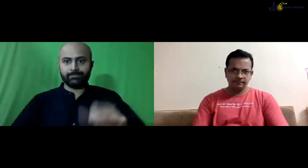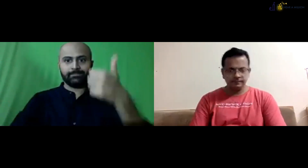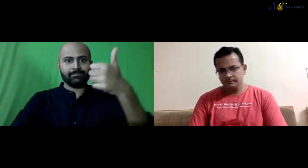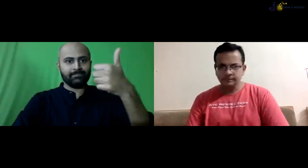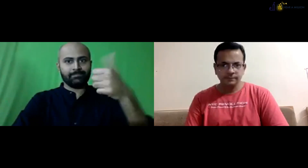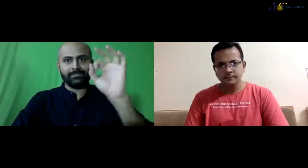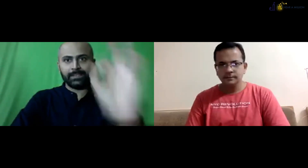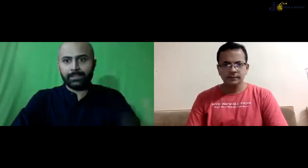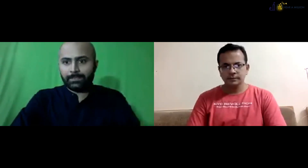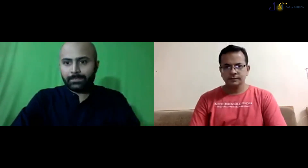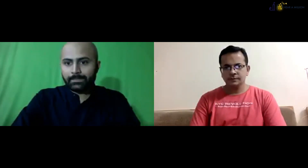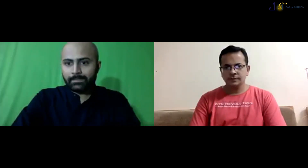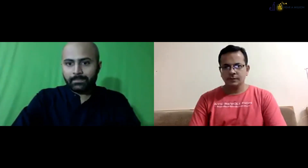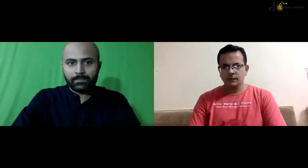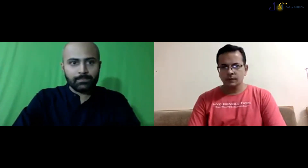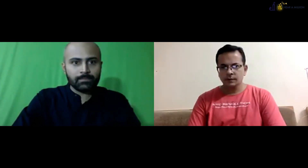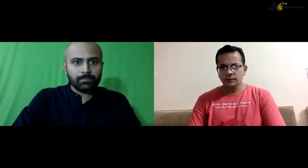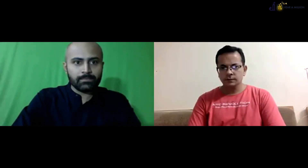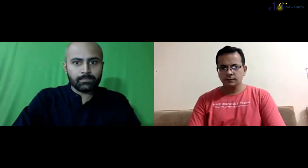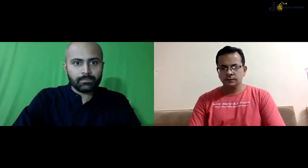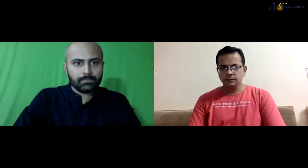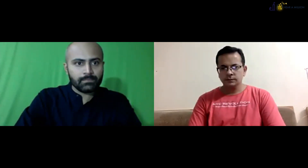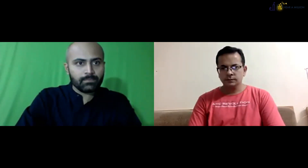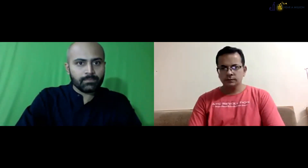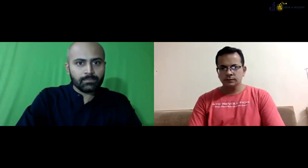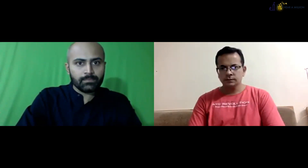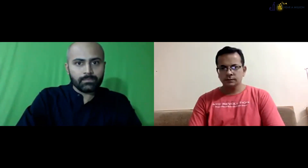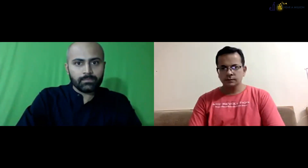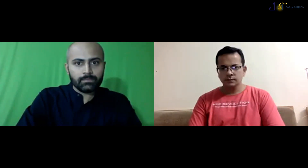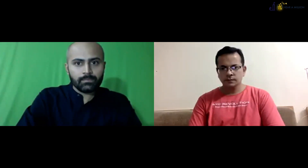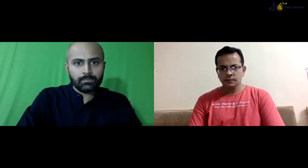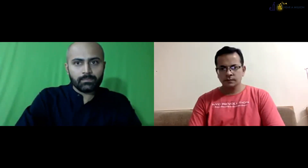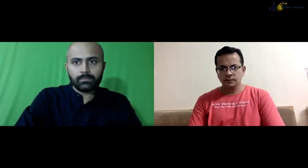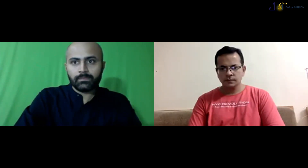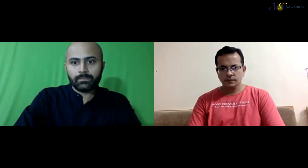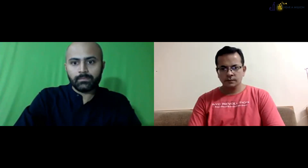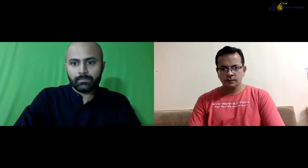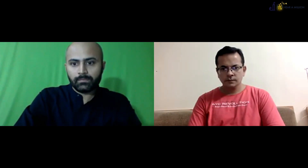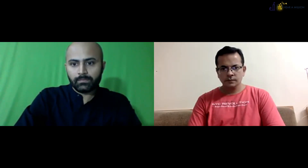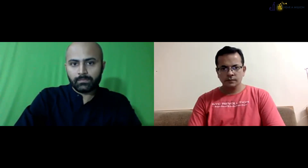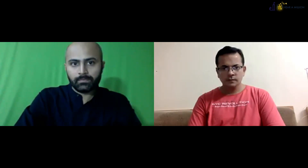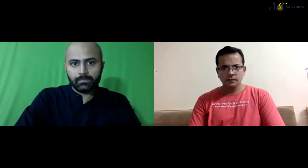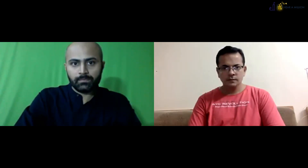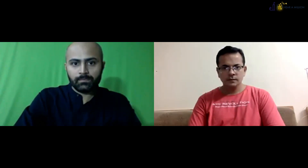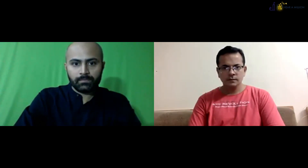to call here? Yes, I'll definitely turn up the PPT, then you can call up.